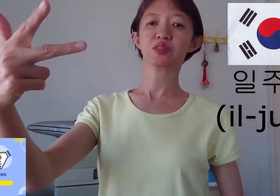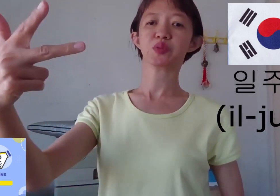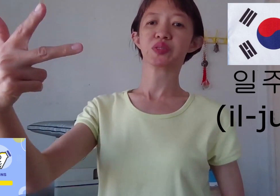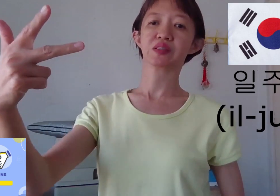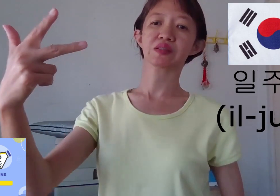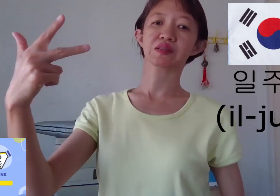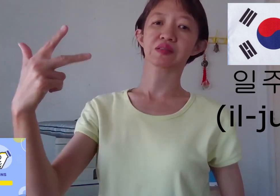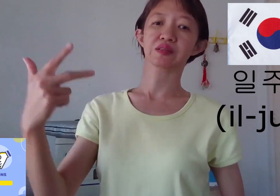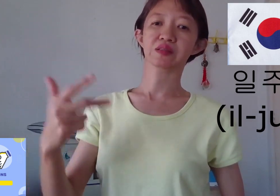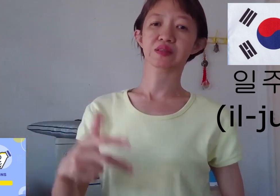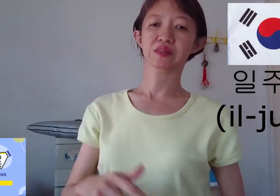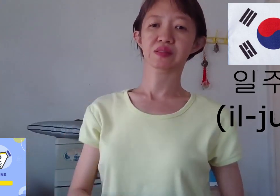Iljuil.